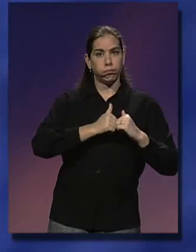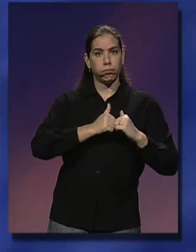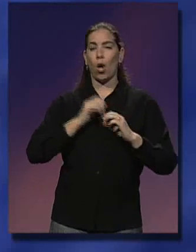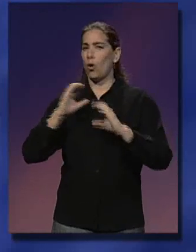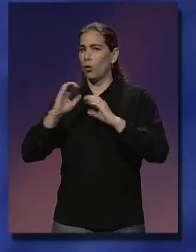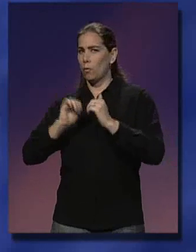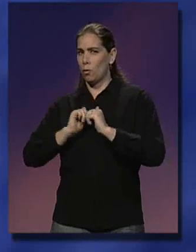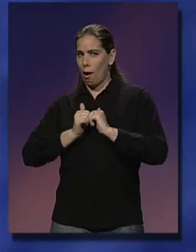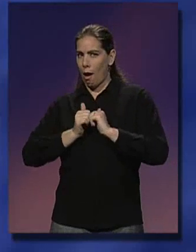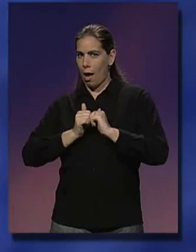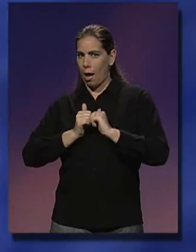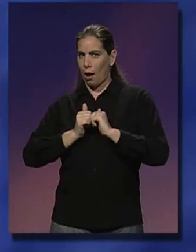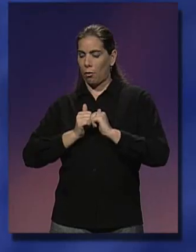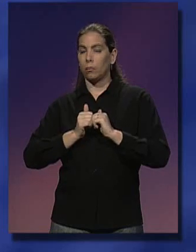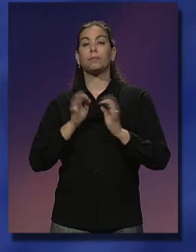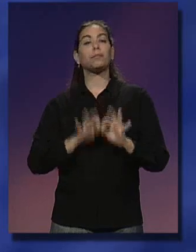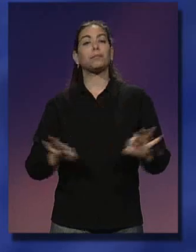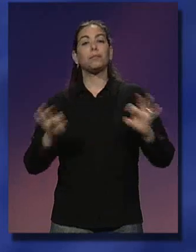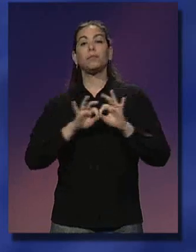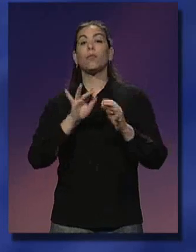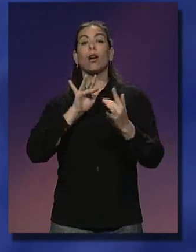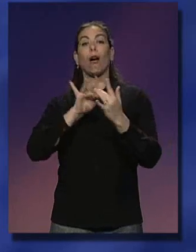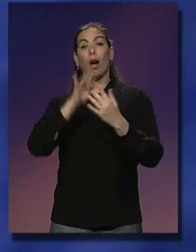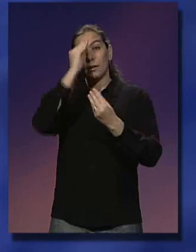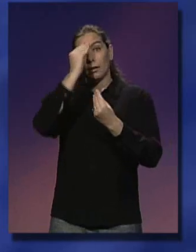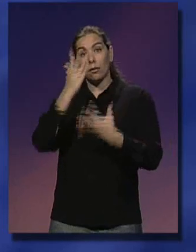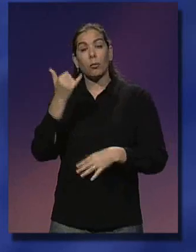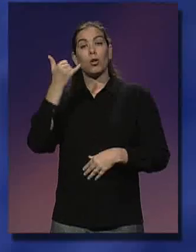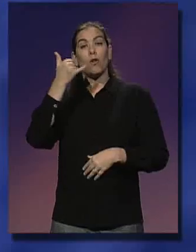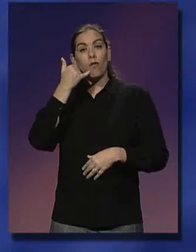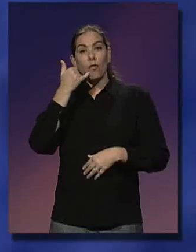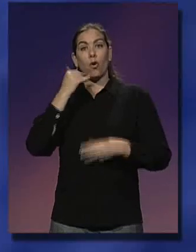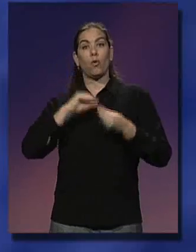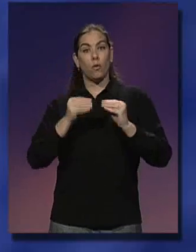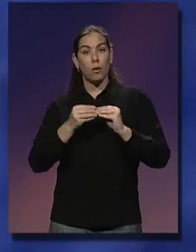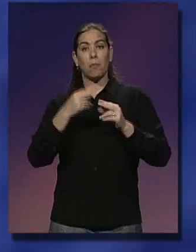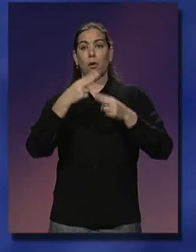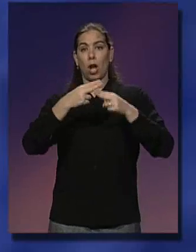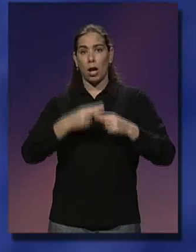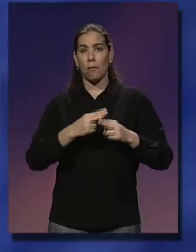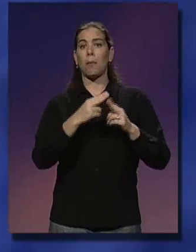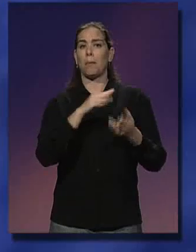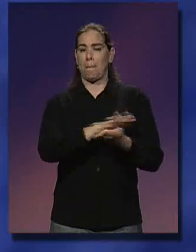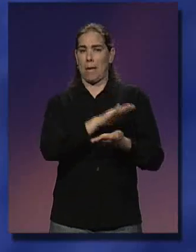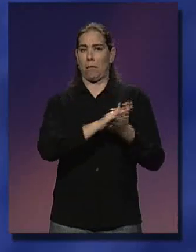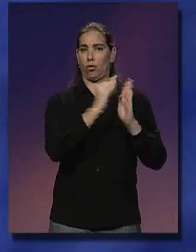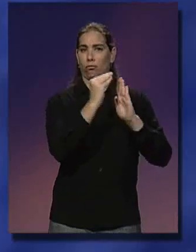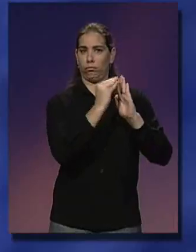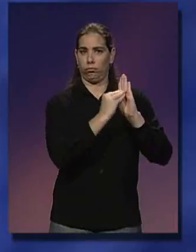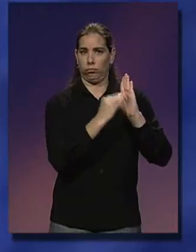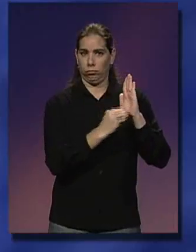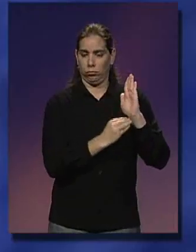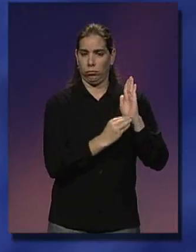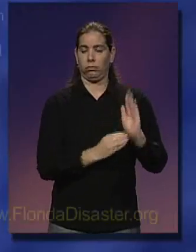you may want to make a list of contact information on paper that you normally store in electronic devices.